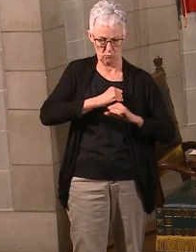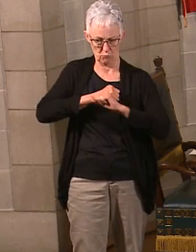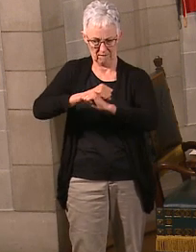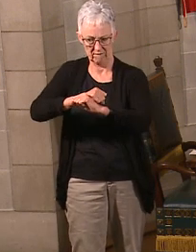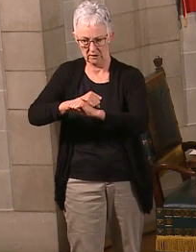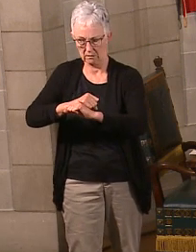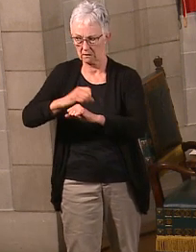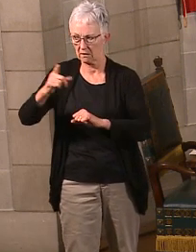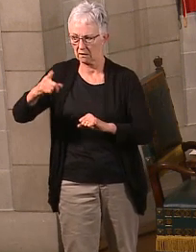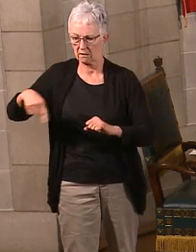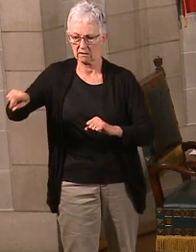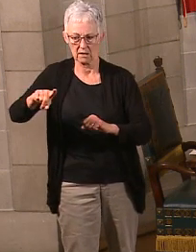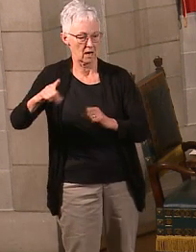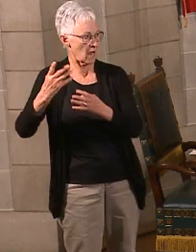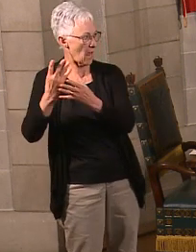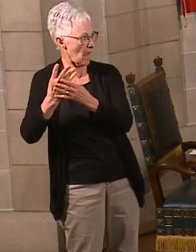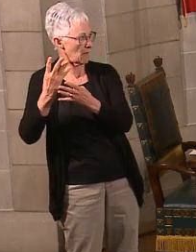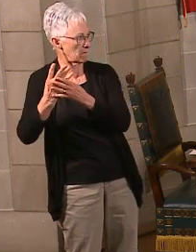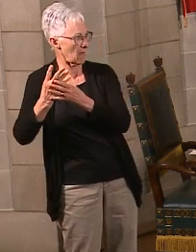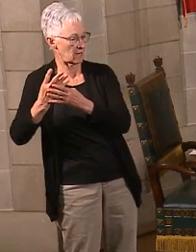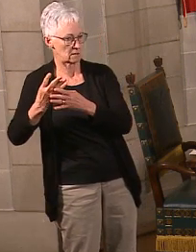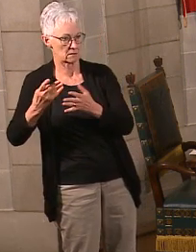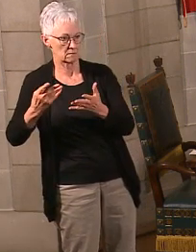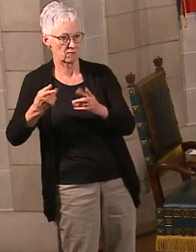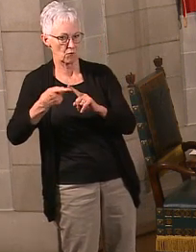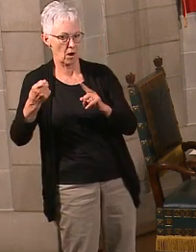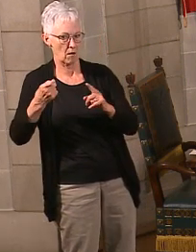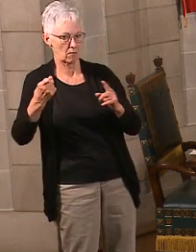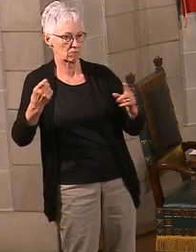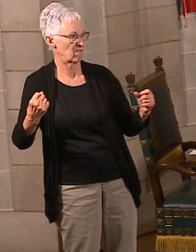That's a piece of it. I think I spoke to that in that,